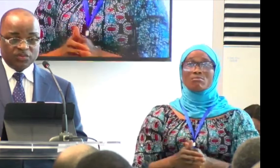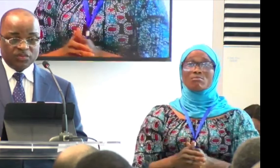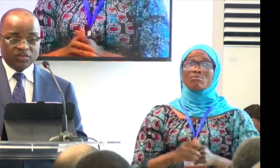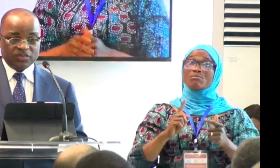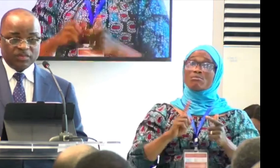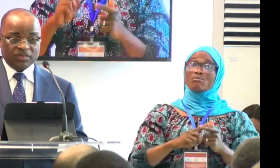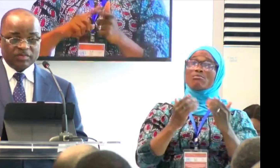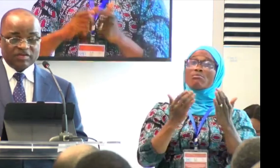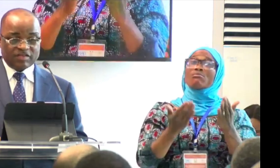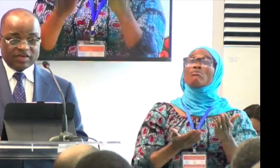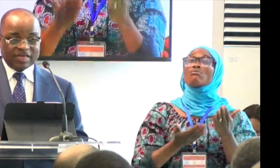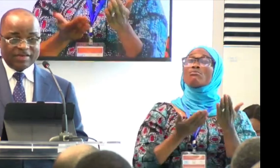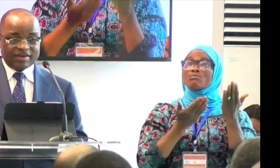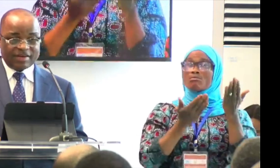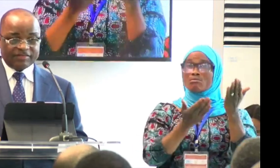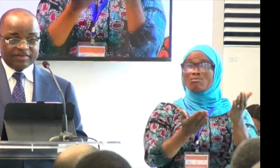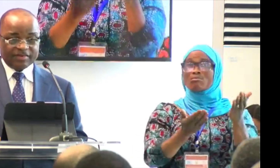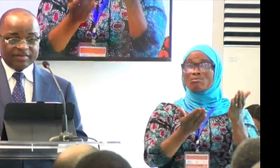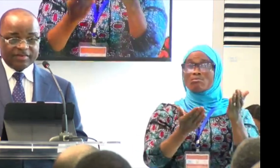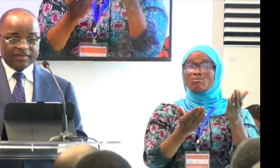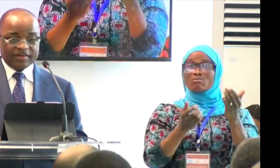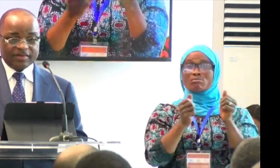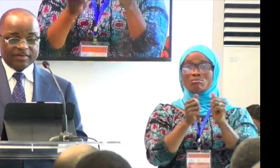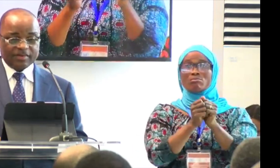produce even a draft